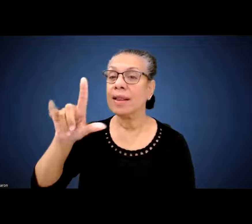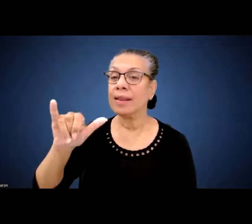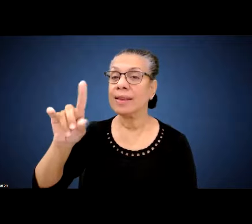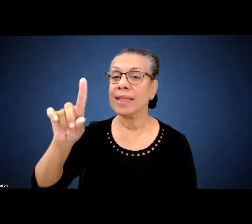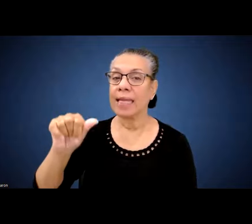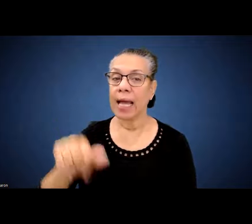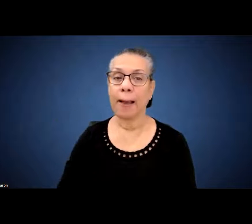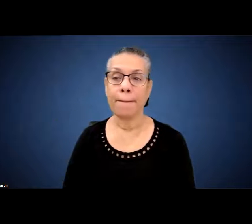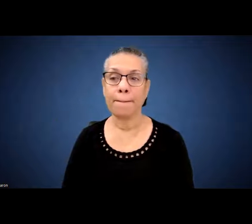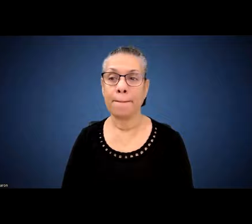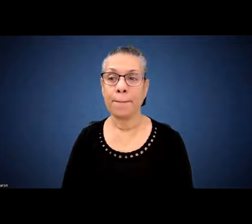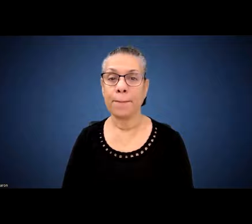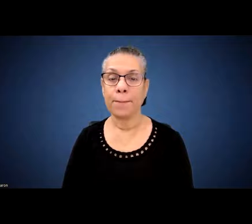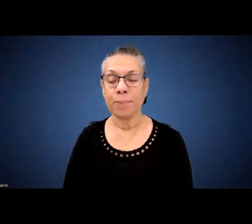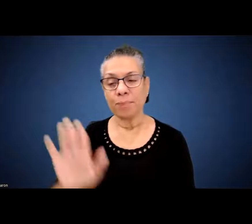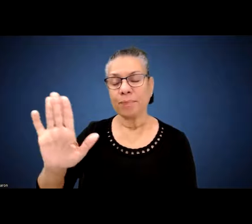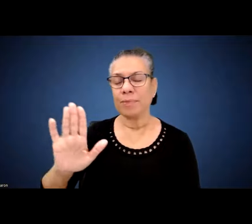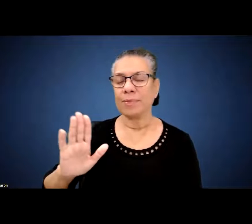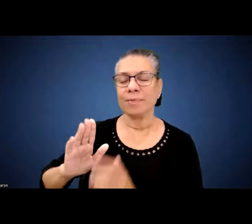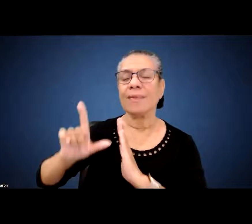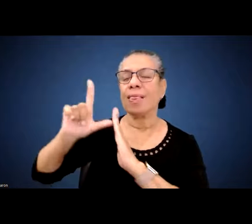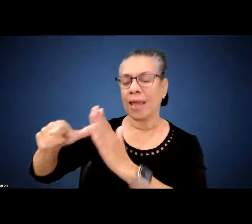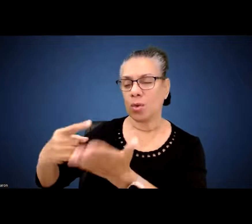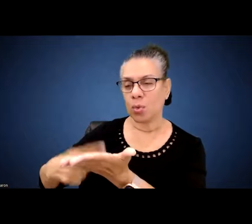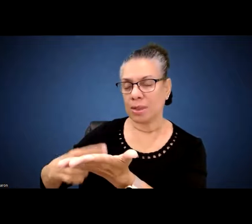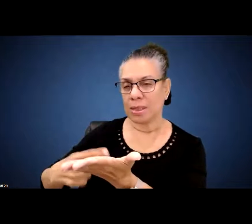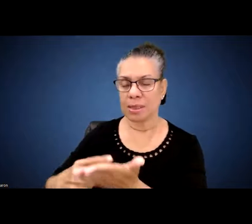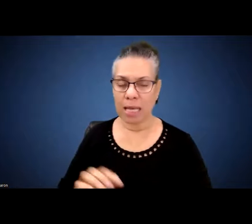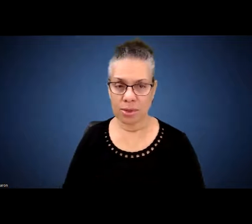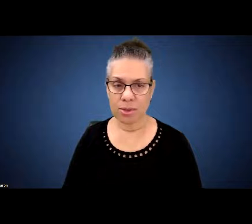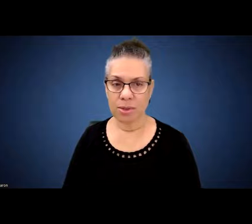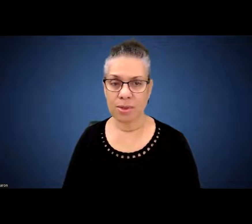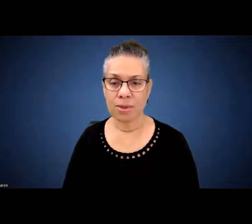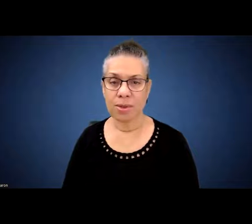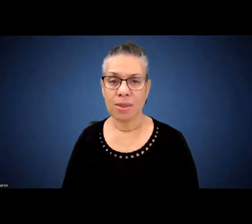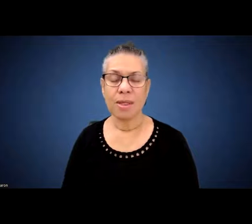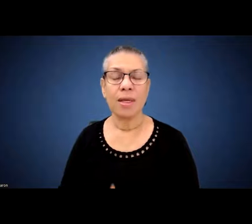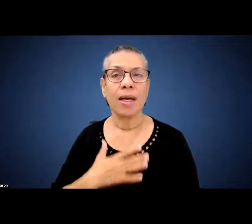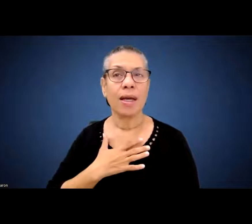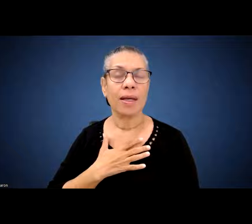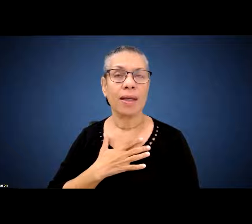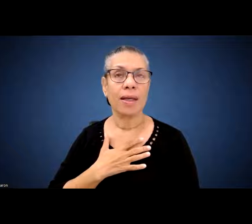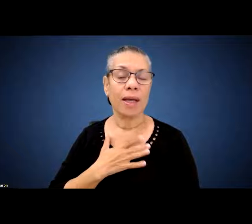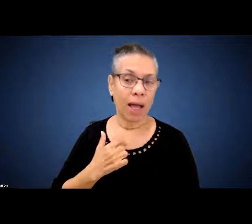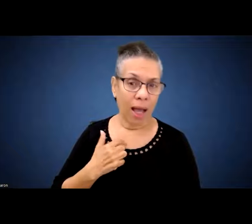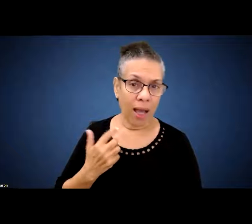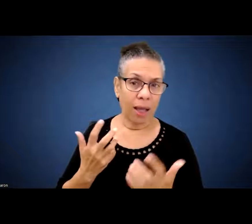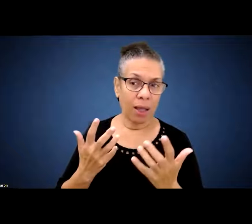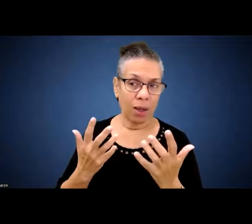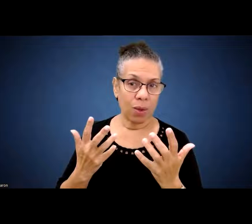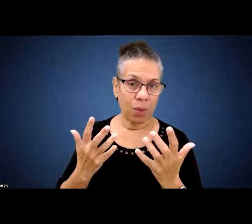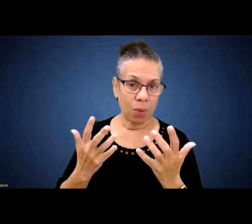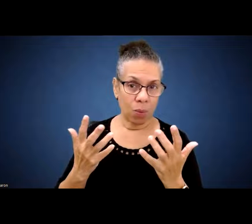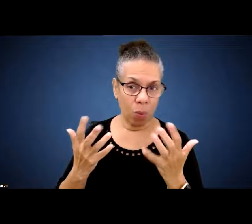Well, we can also talk about it in the later part of the meeting, but I guess I'm just, of course, would want to go ahead and